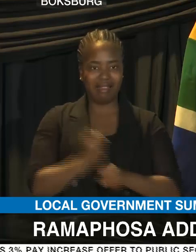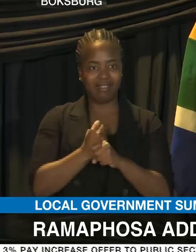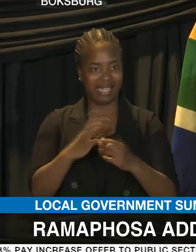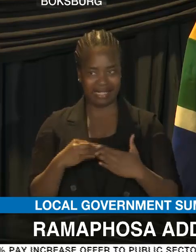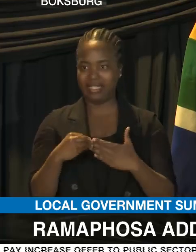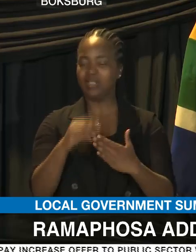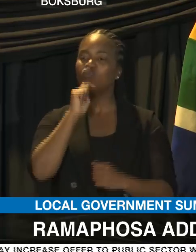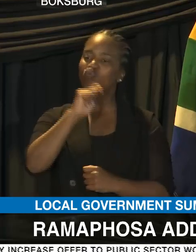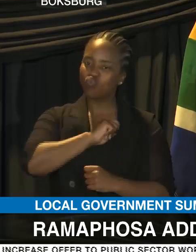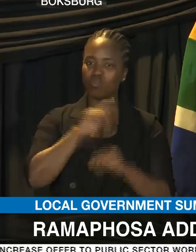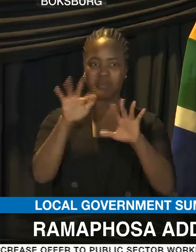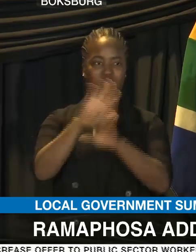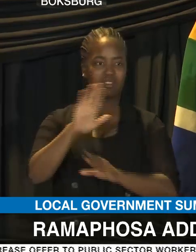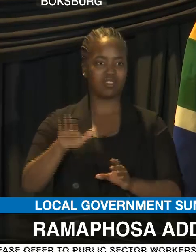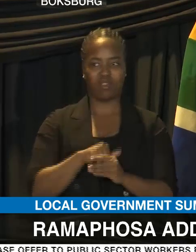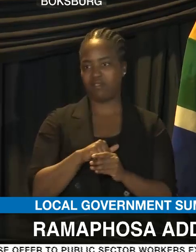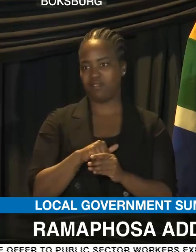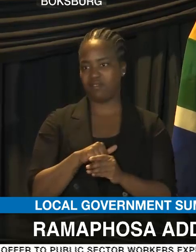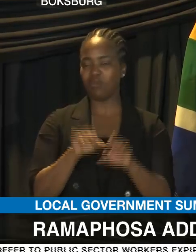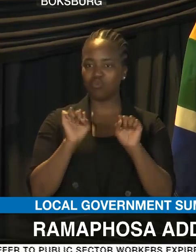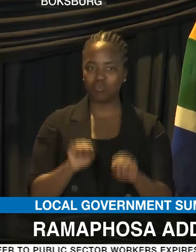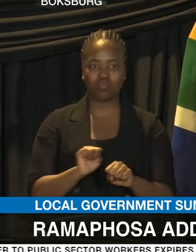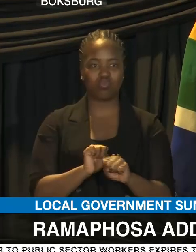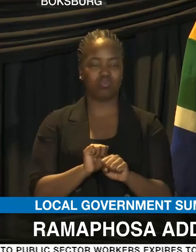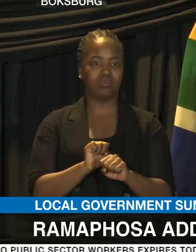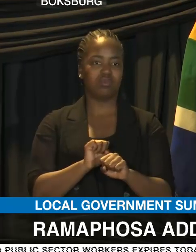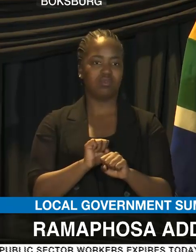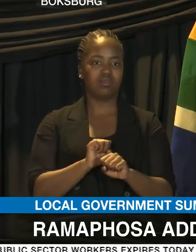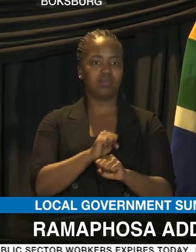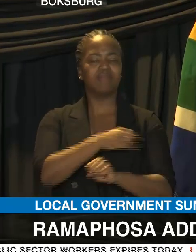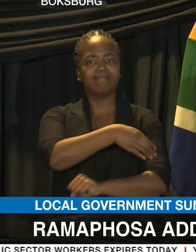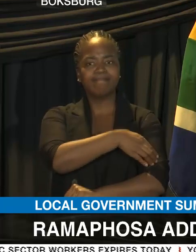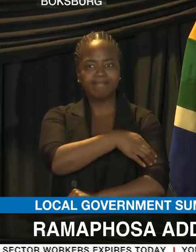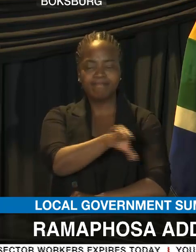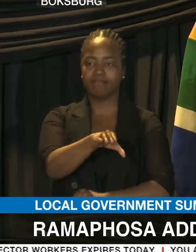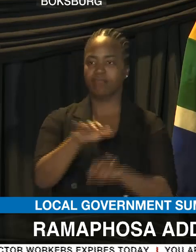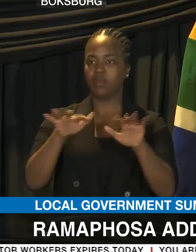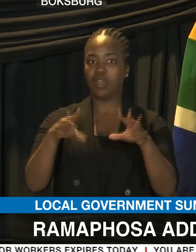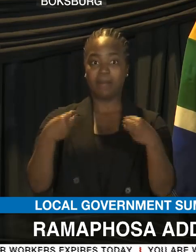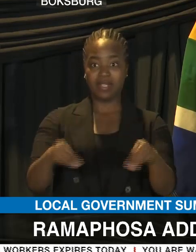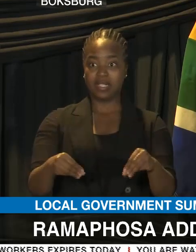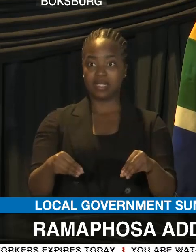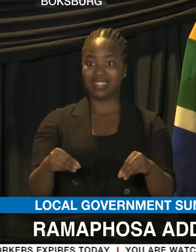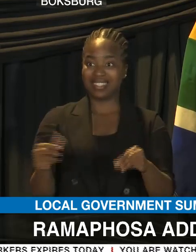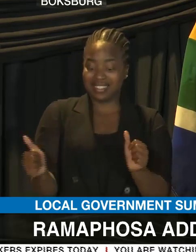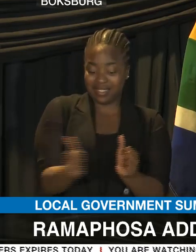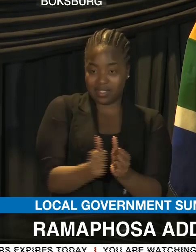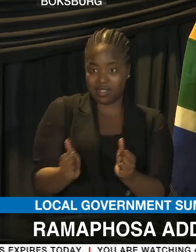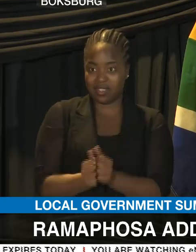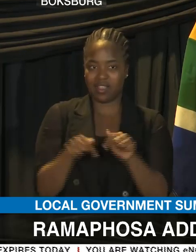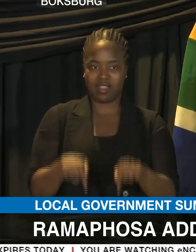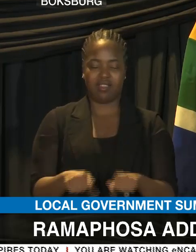You are the real enablers for those businesses that come and invest in our country.